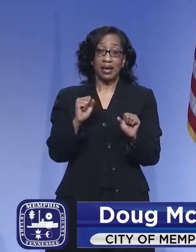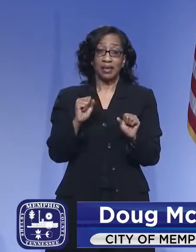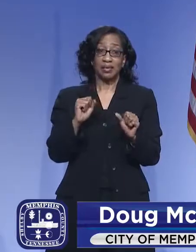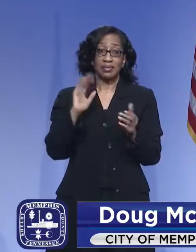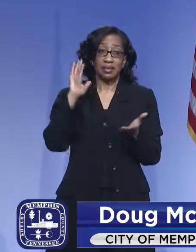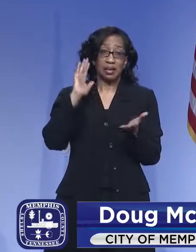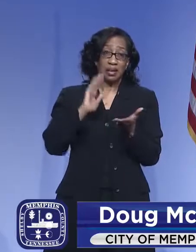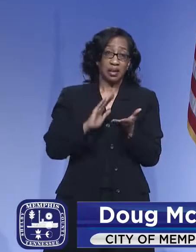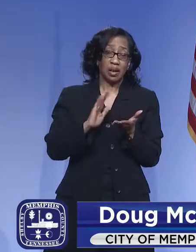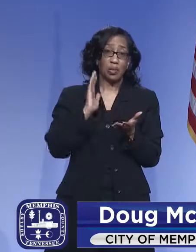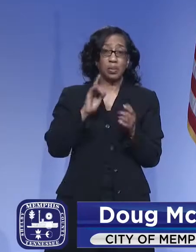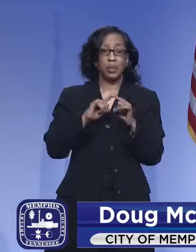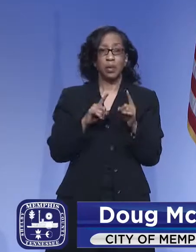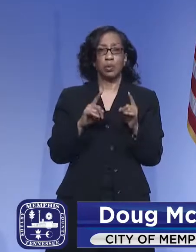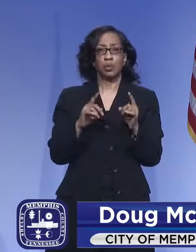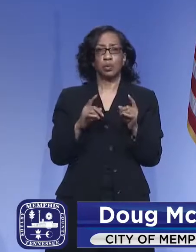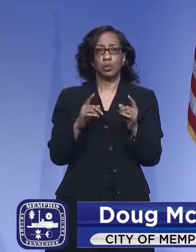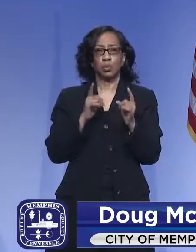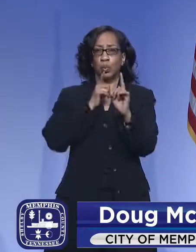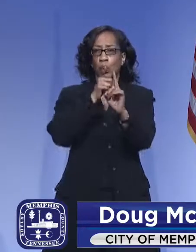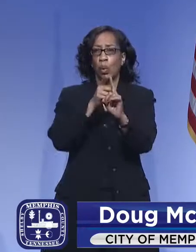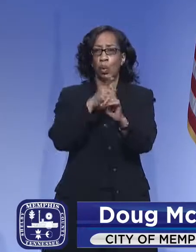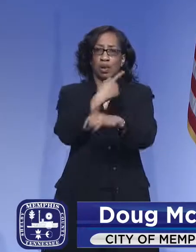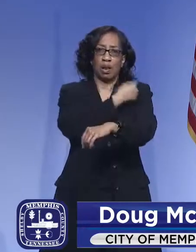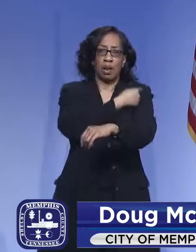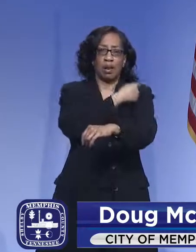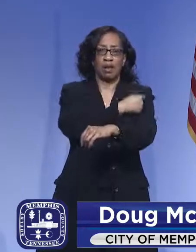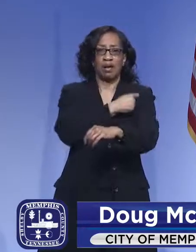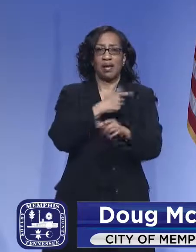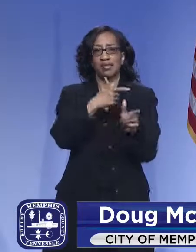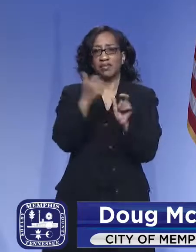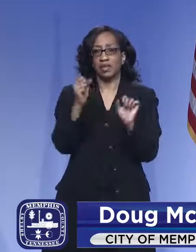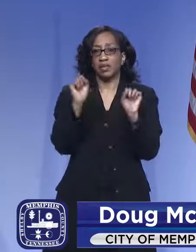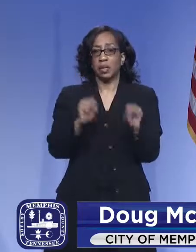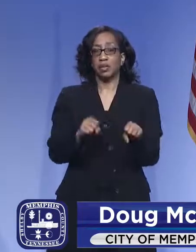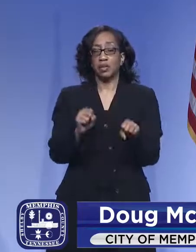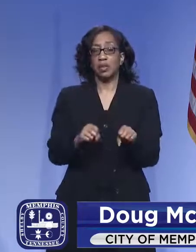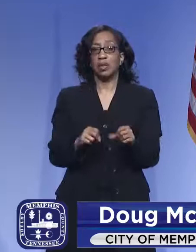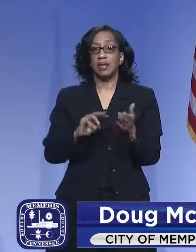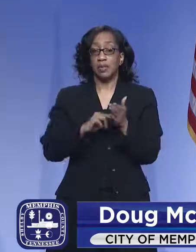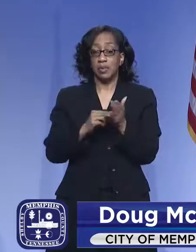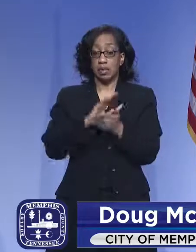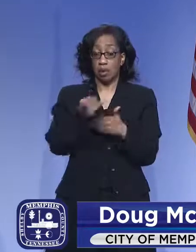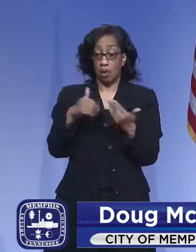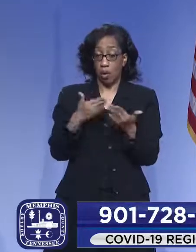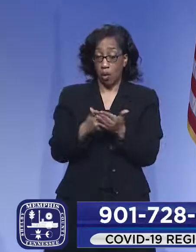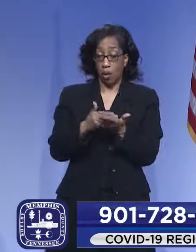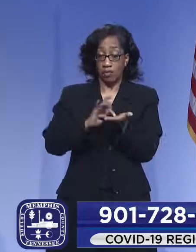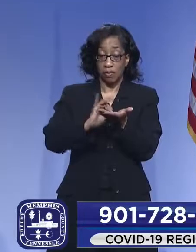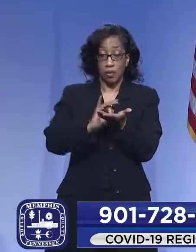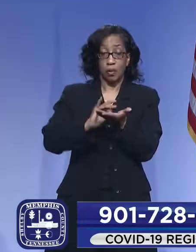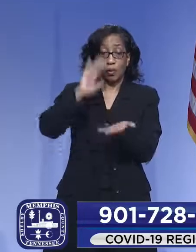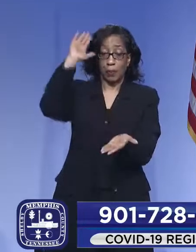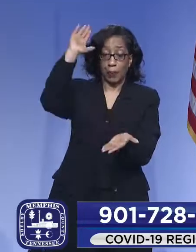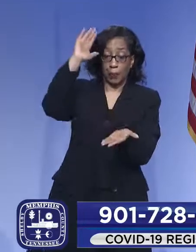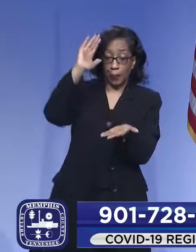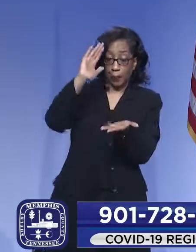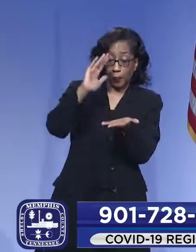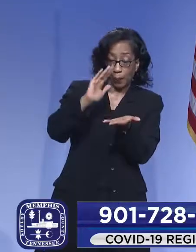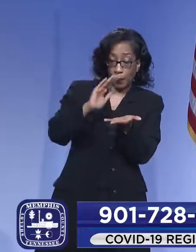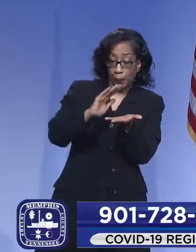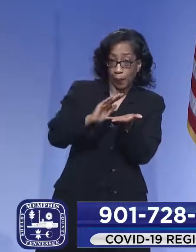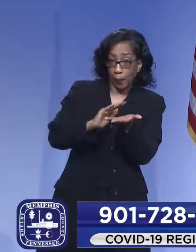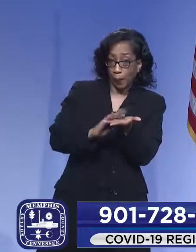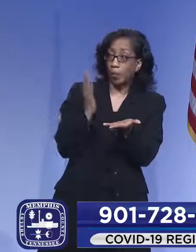many shots in arms as quickly as we can. So when I say run out, we'll have drawn down all of our supply and then we'll just be waiting for the next dose to come